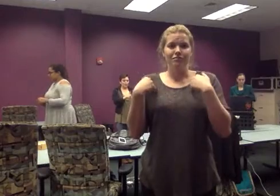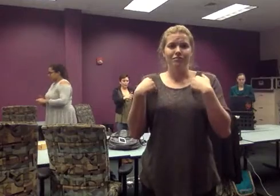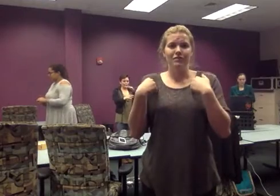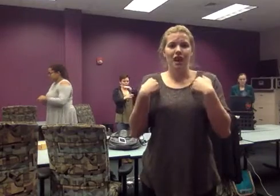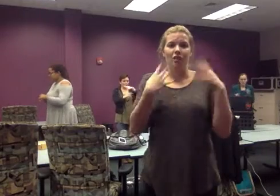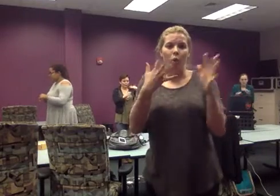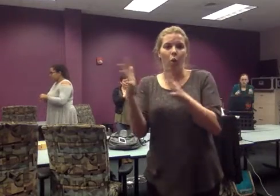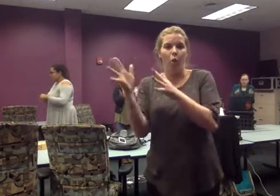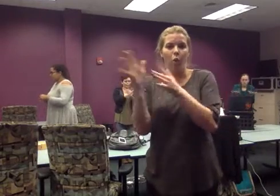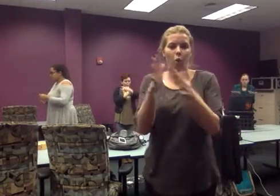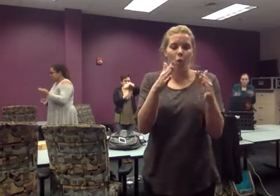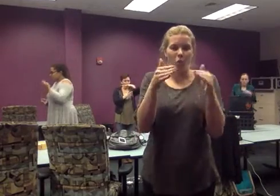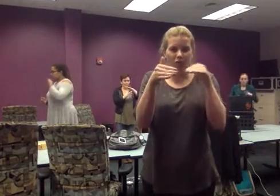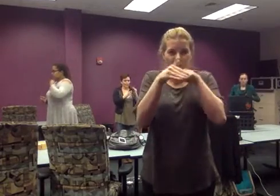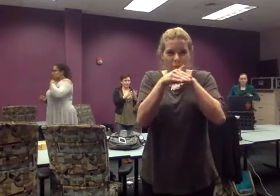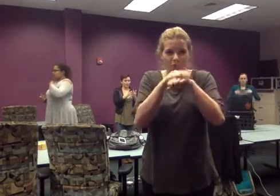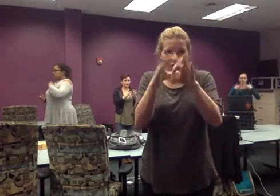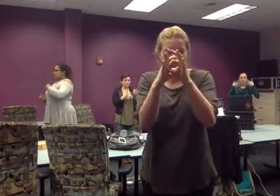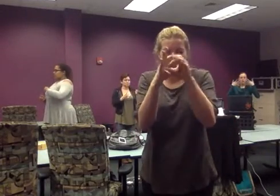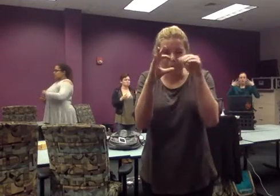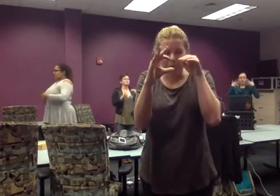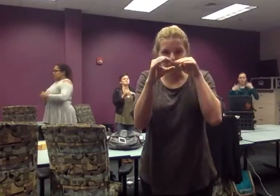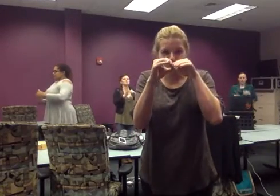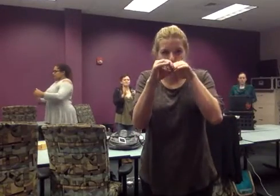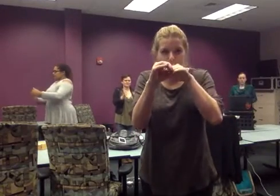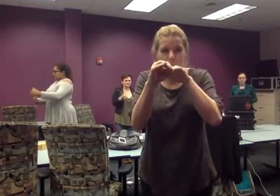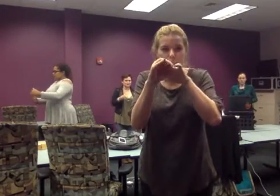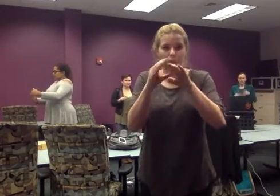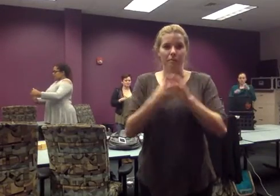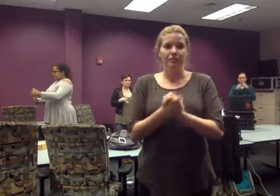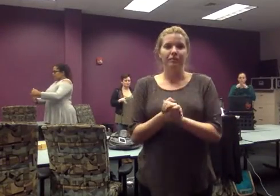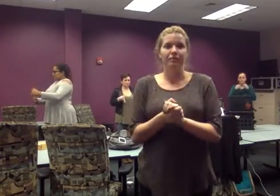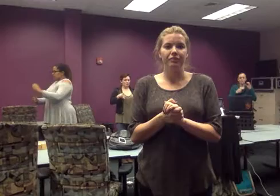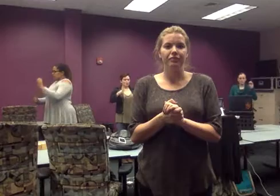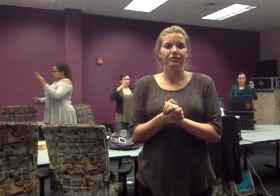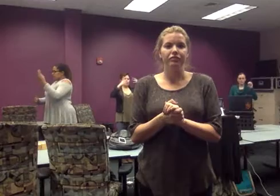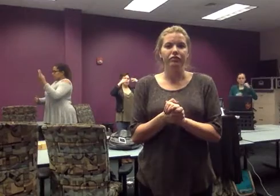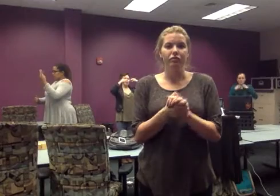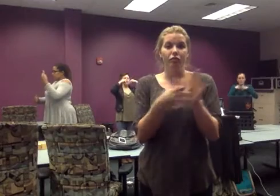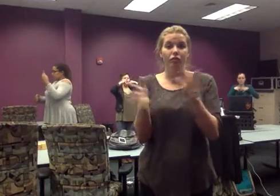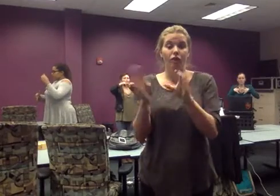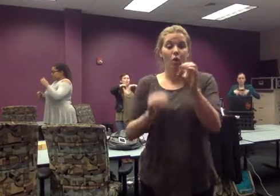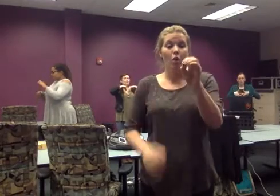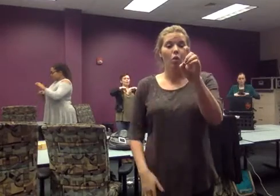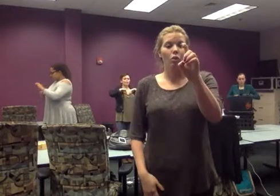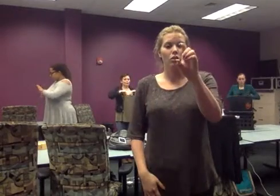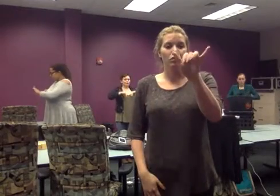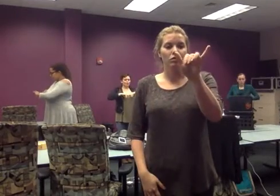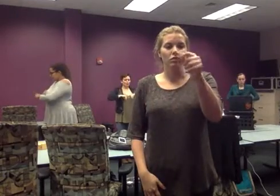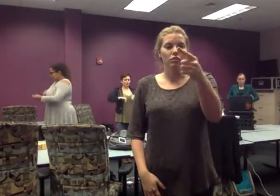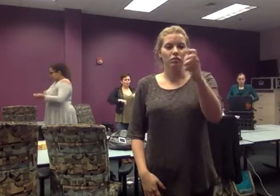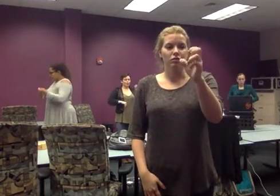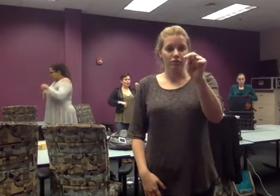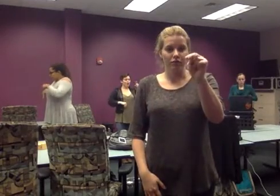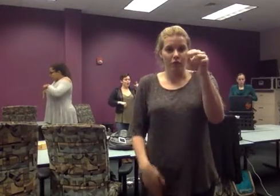take a breath in, then that oxygen goes through the air sacs into the